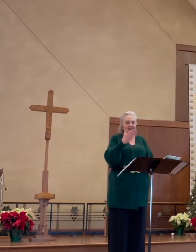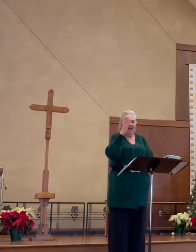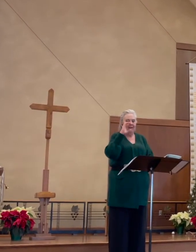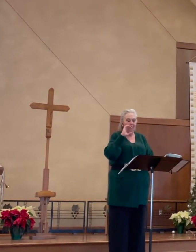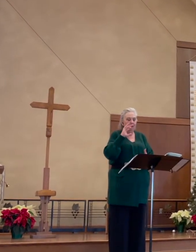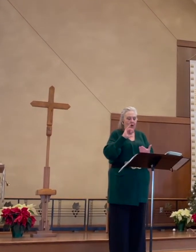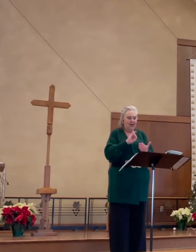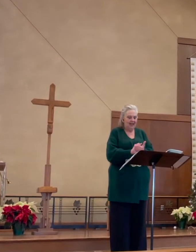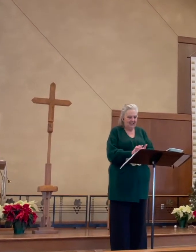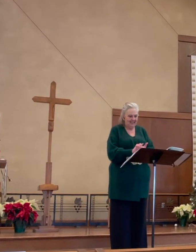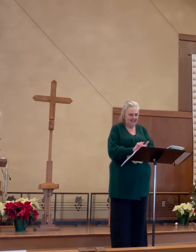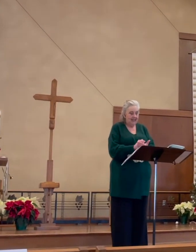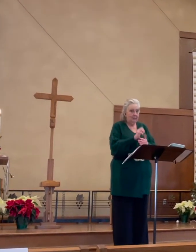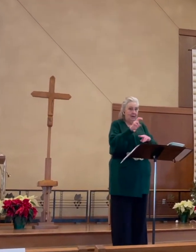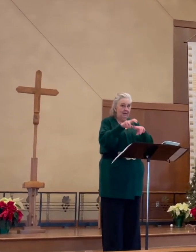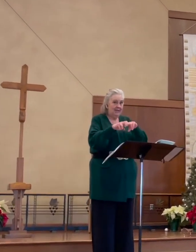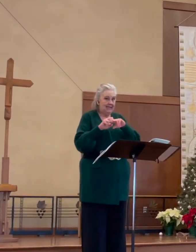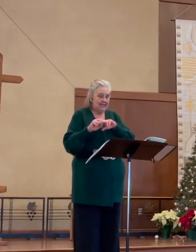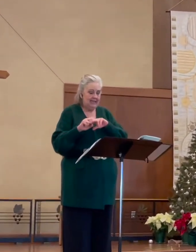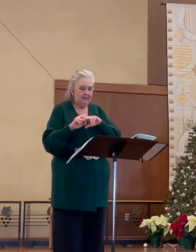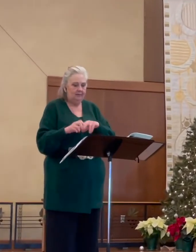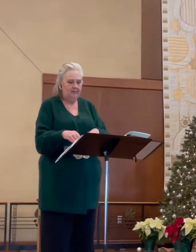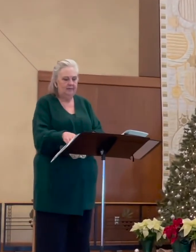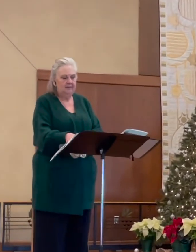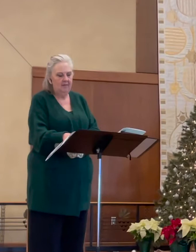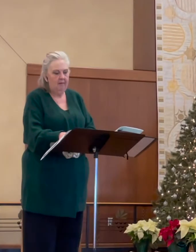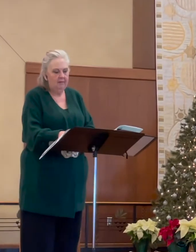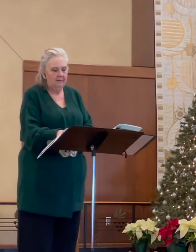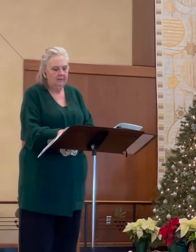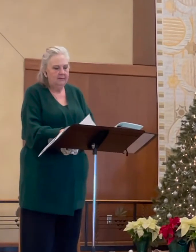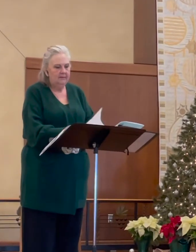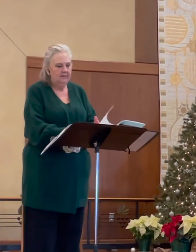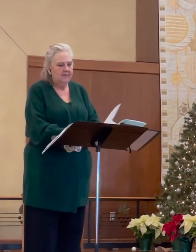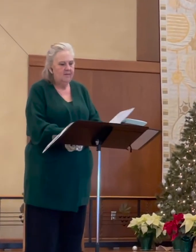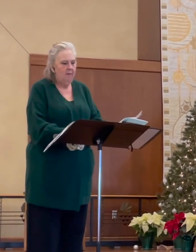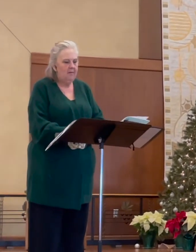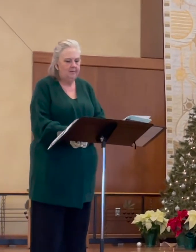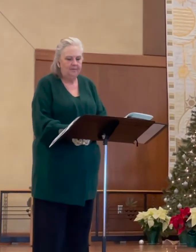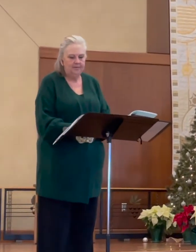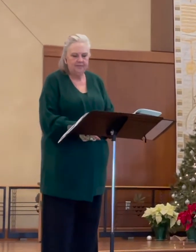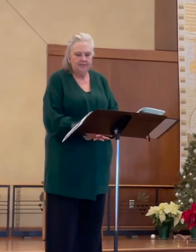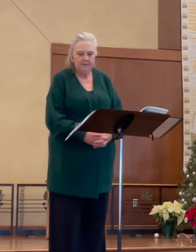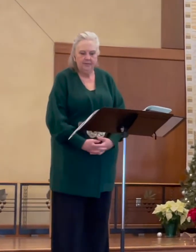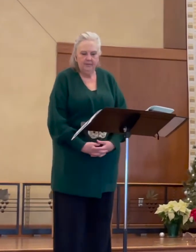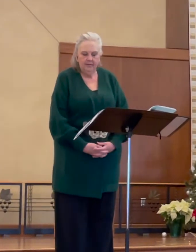for it. You may be seated.